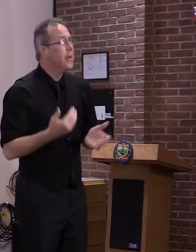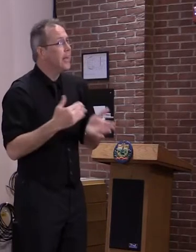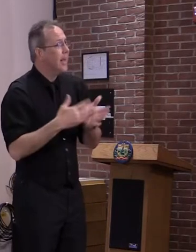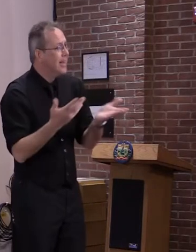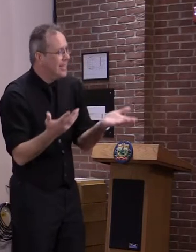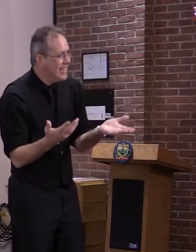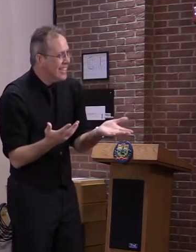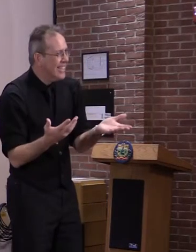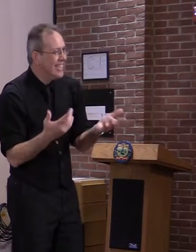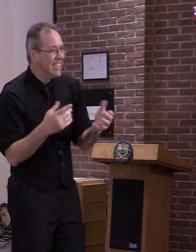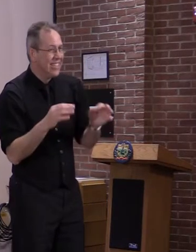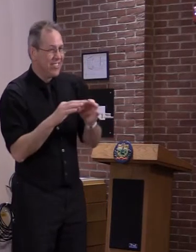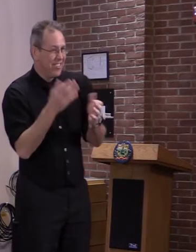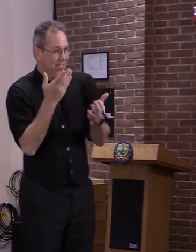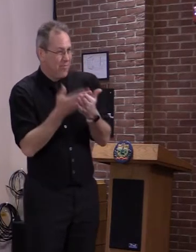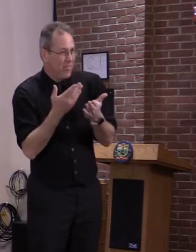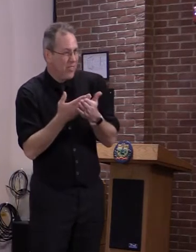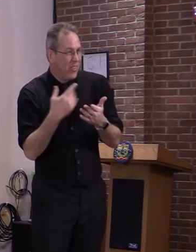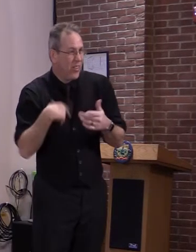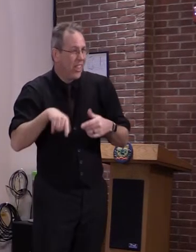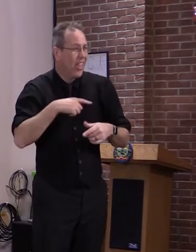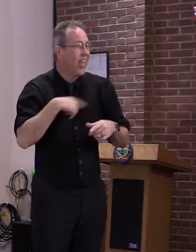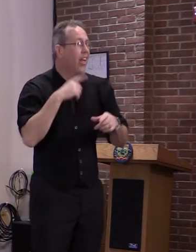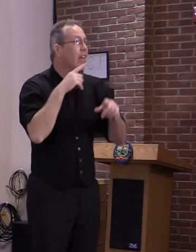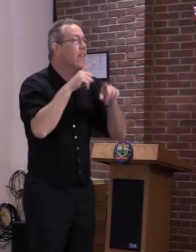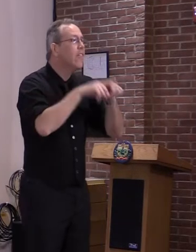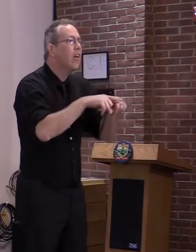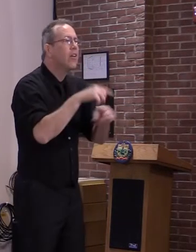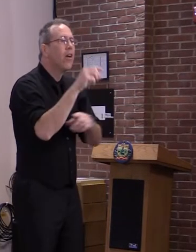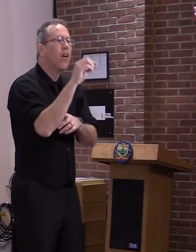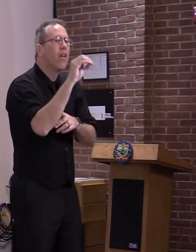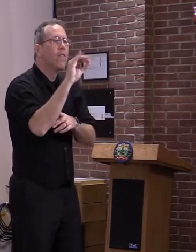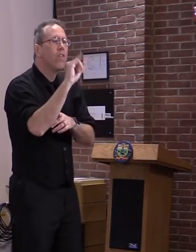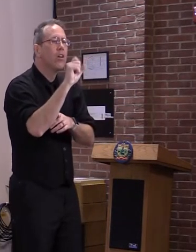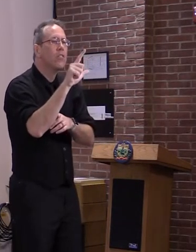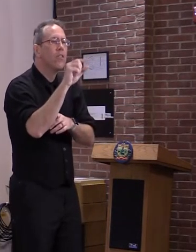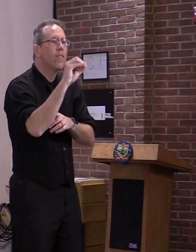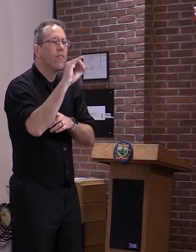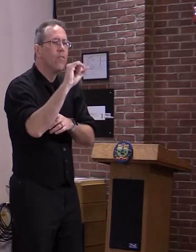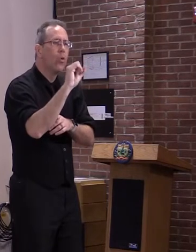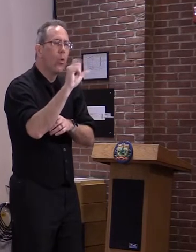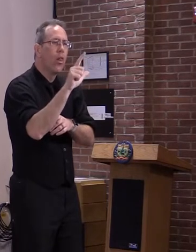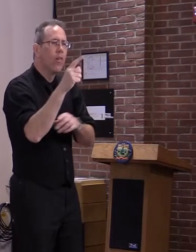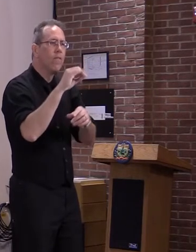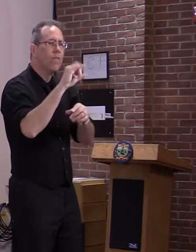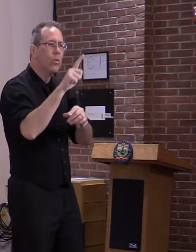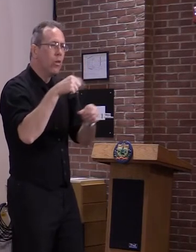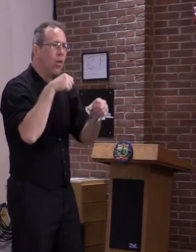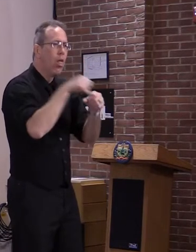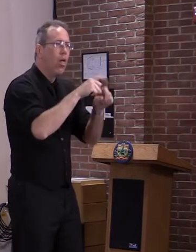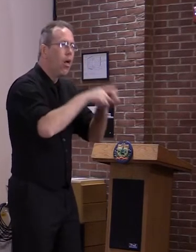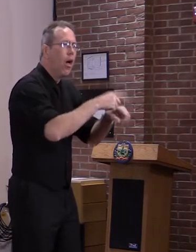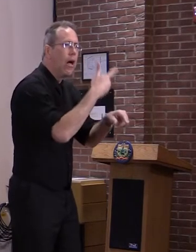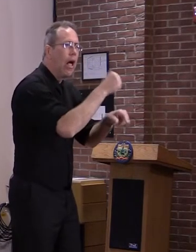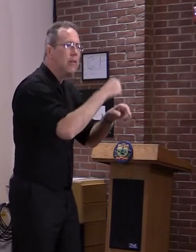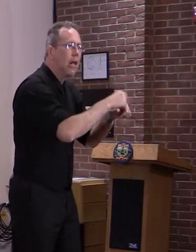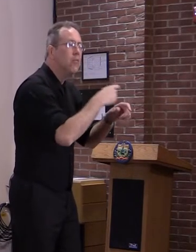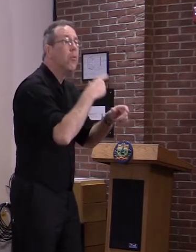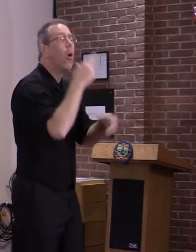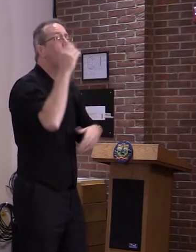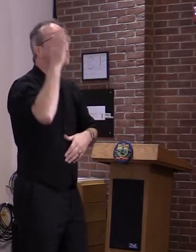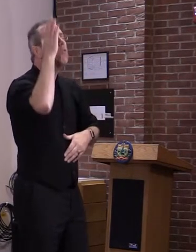fuels. I think that the electrification of vehicles is the future. and we